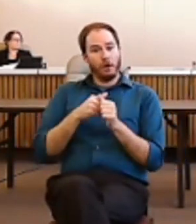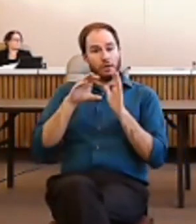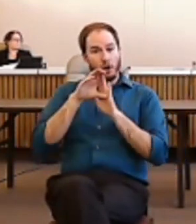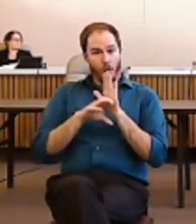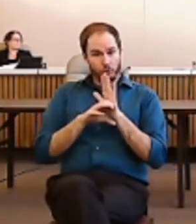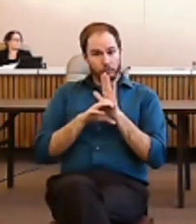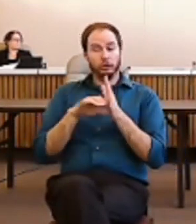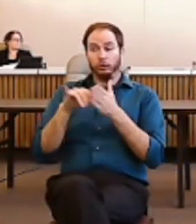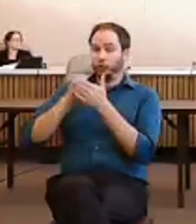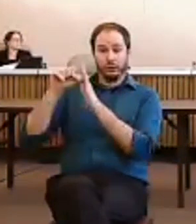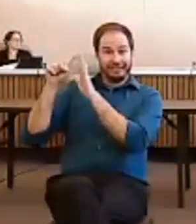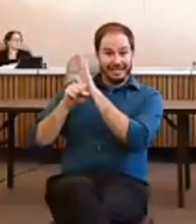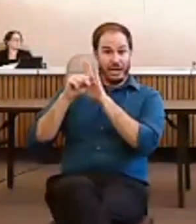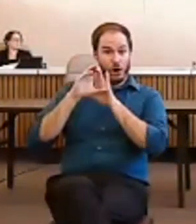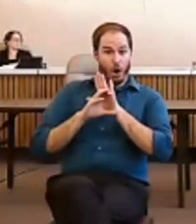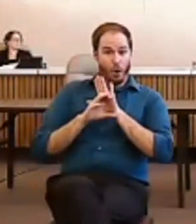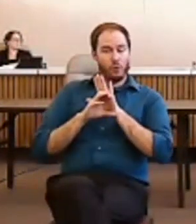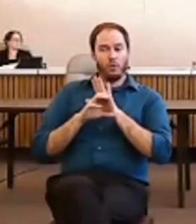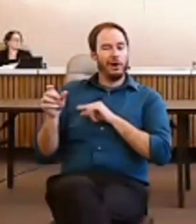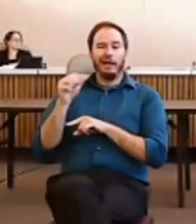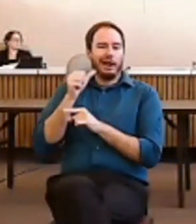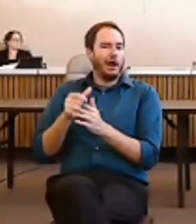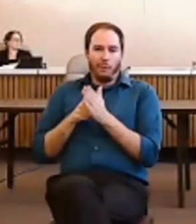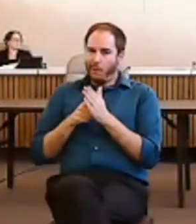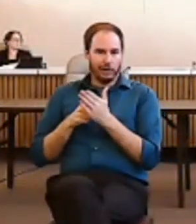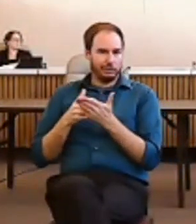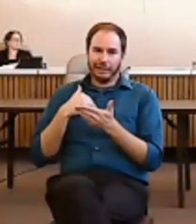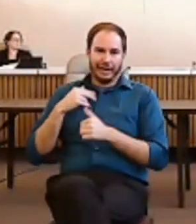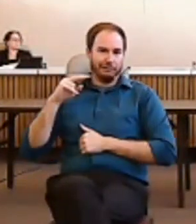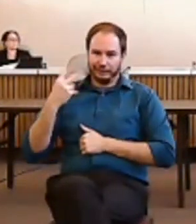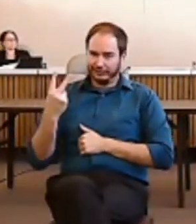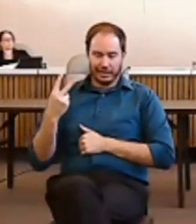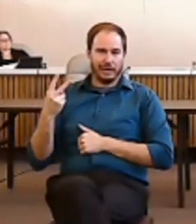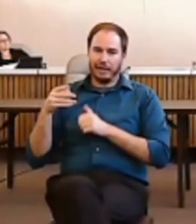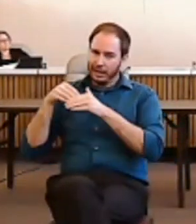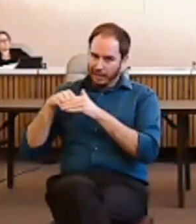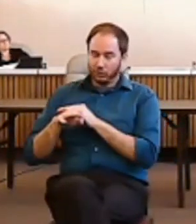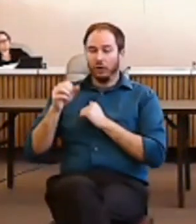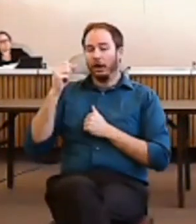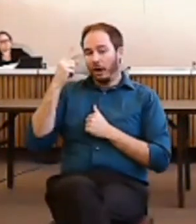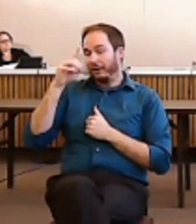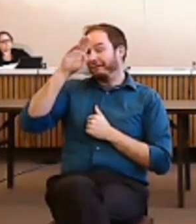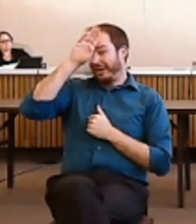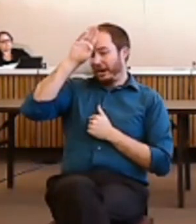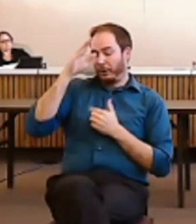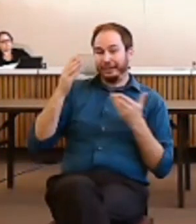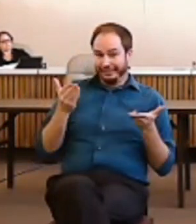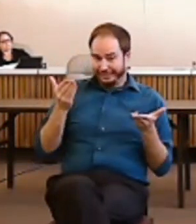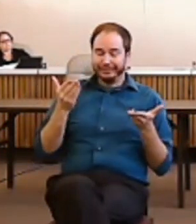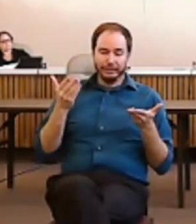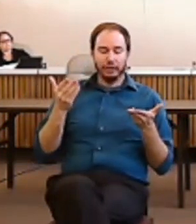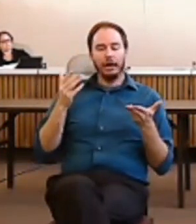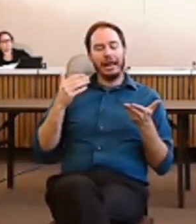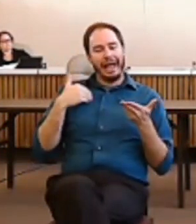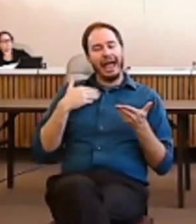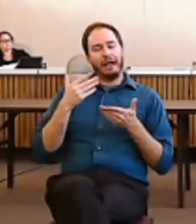clear, under New York State code, they are not required to have the second entrance. However, fire marshals, there is some discretion